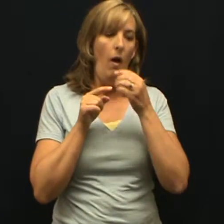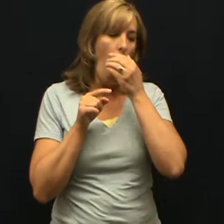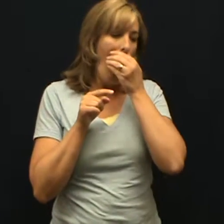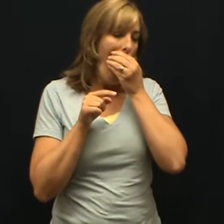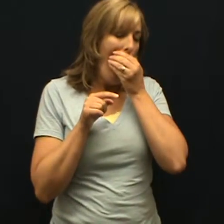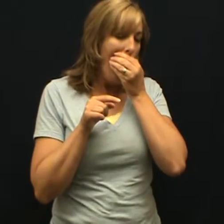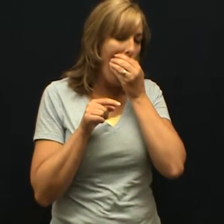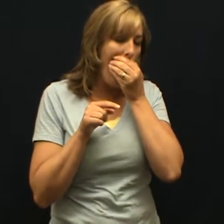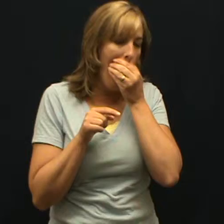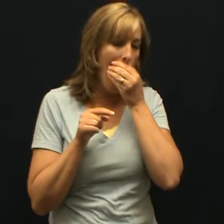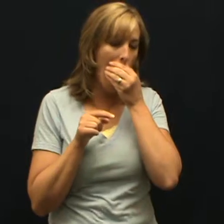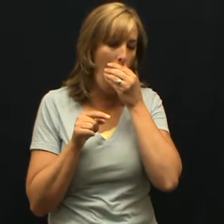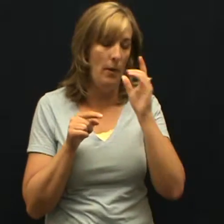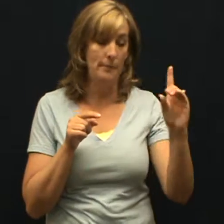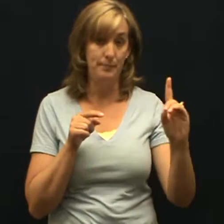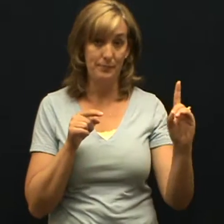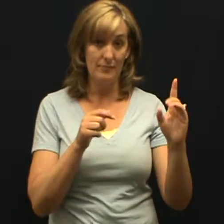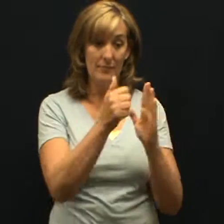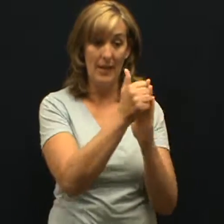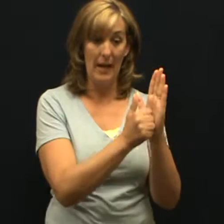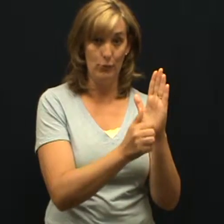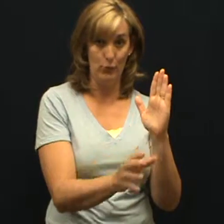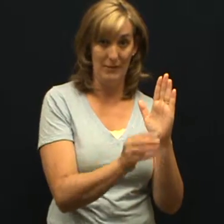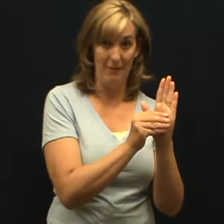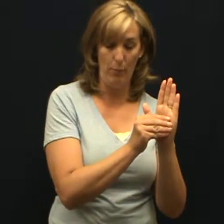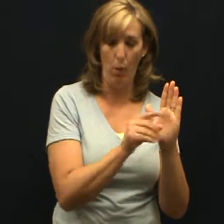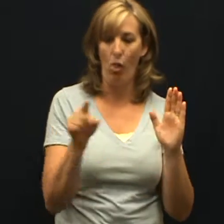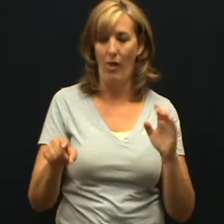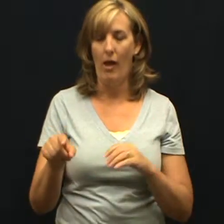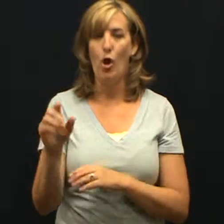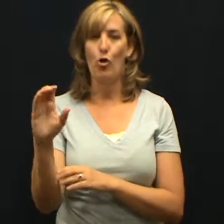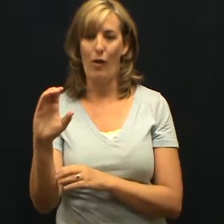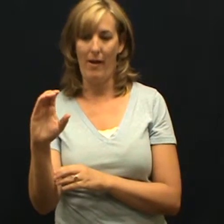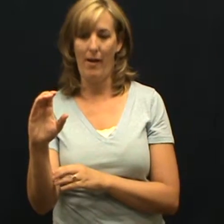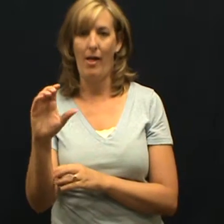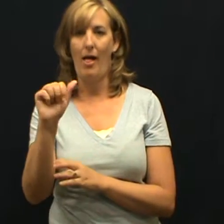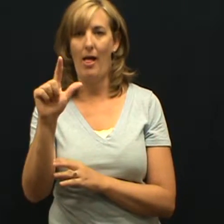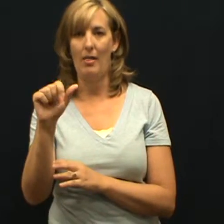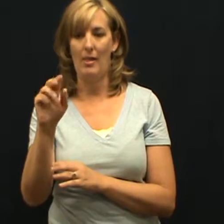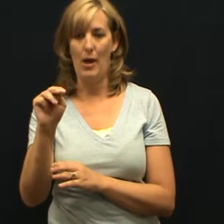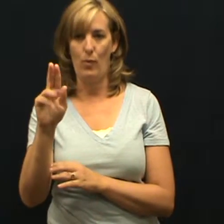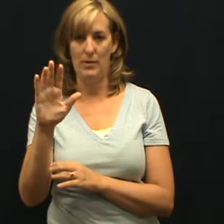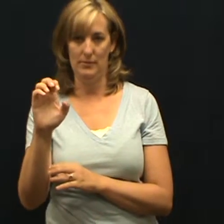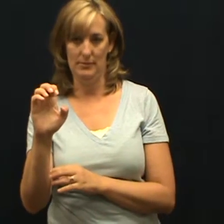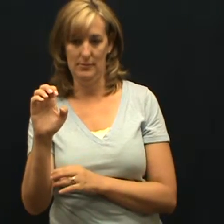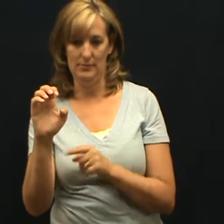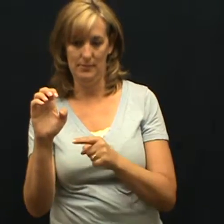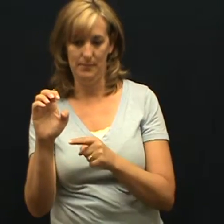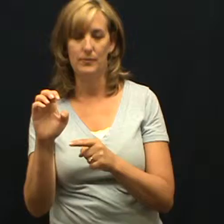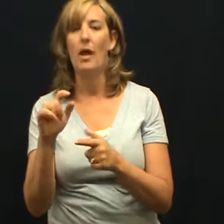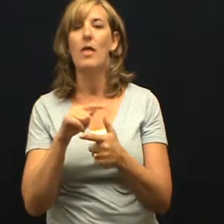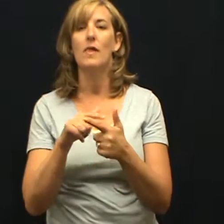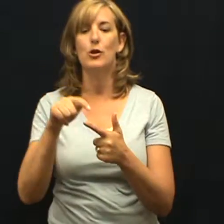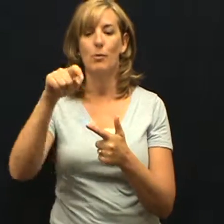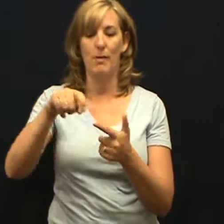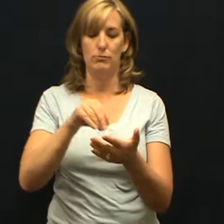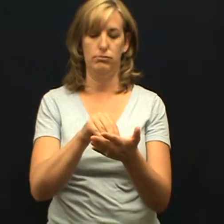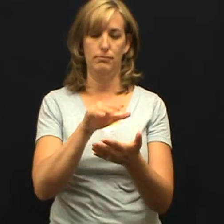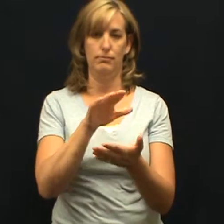your allowance just to reverse the write-off of that receivable. And then you record the collection, which would be a debit